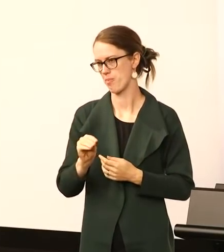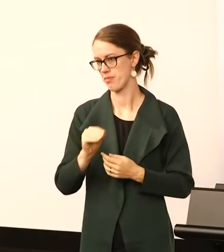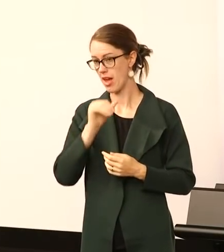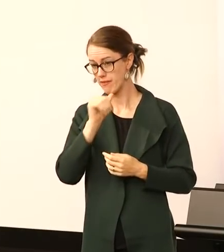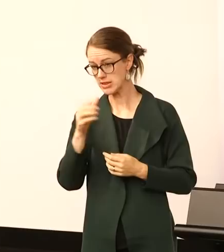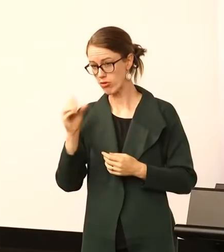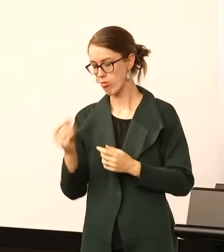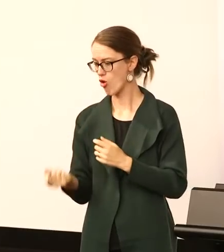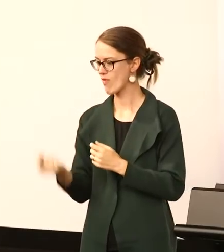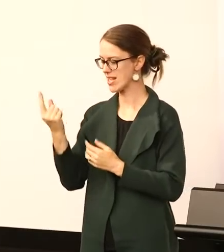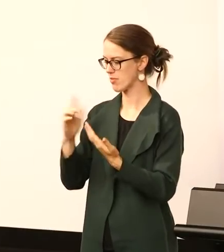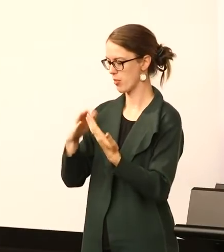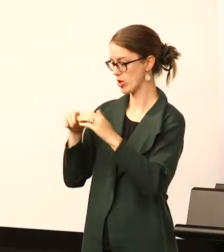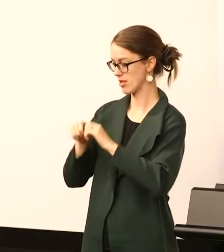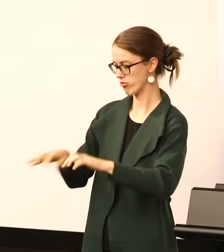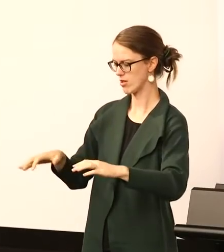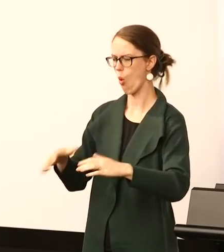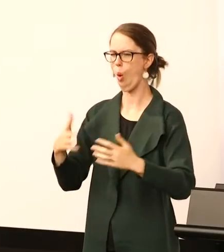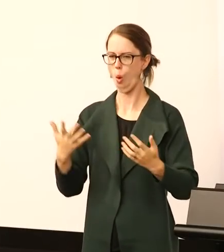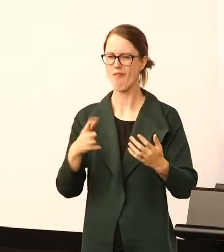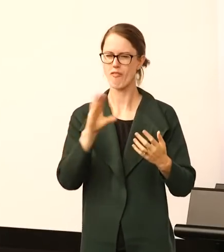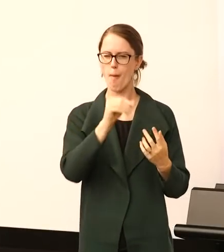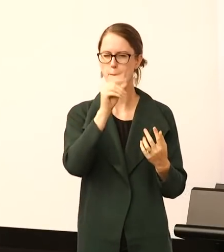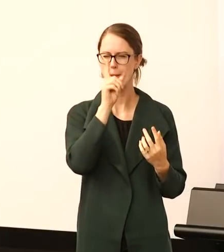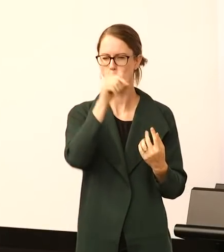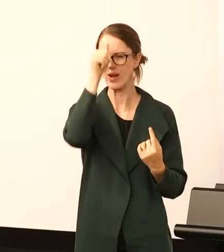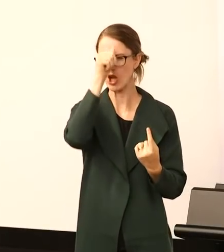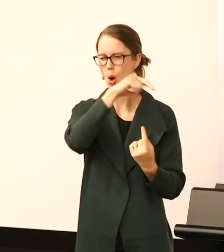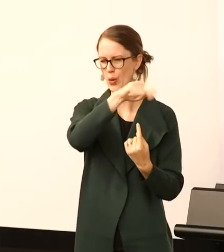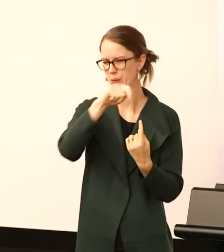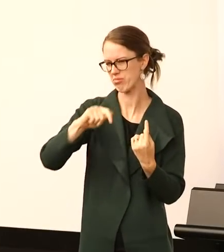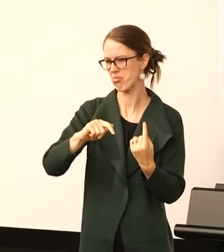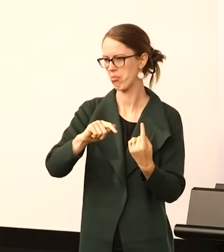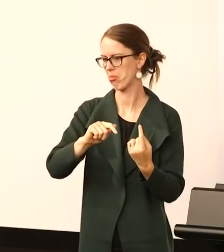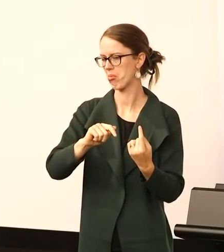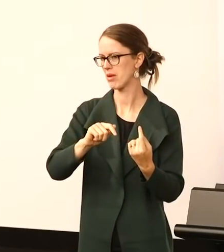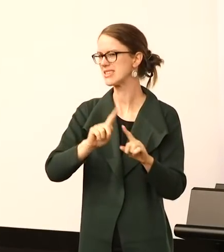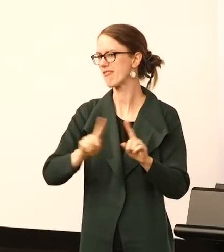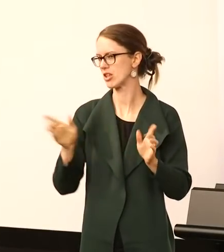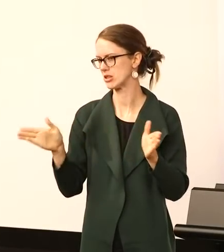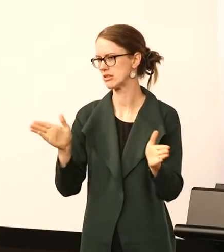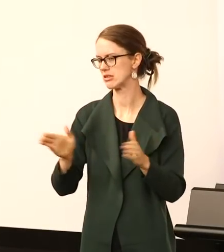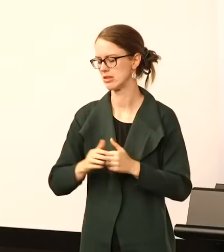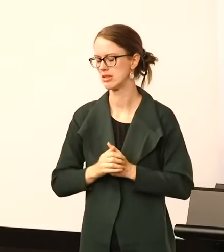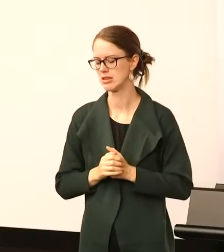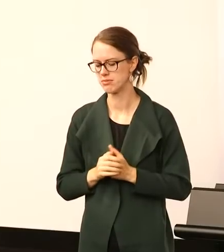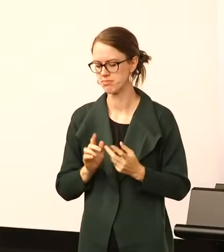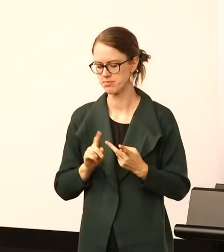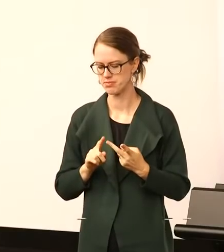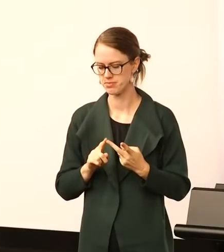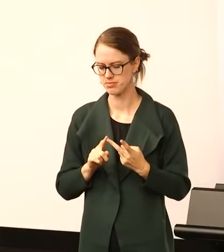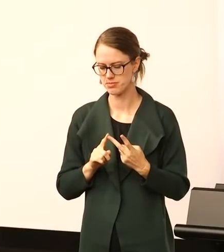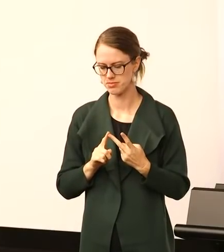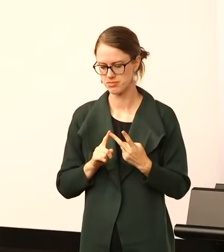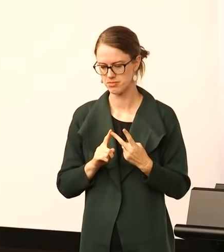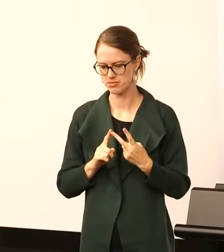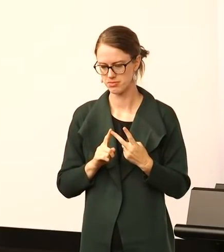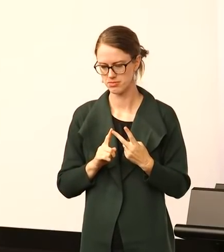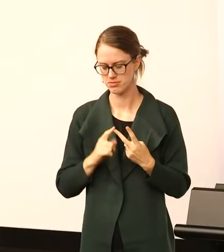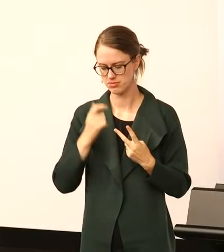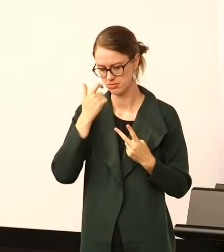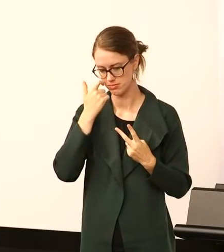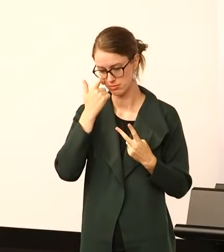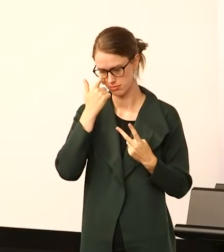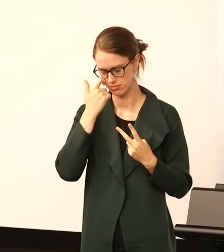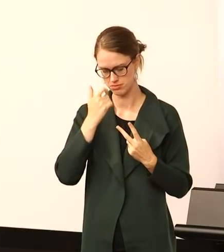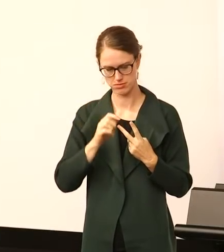community transmission where it's not clear where they've come from. That would be a concern. So that we'll be looking at that. And then, of course, there is the